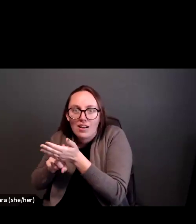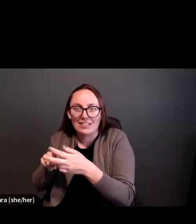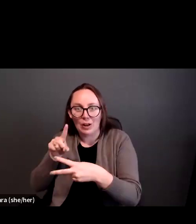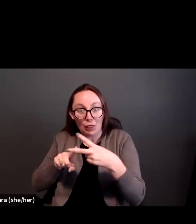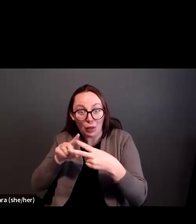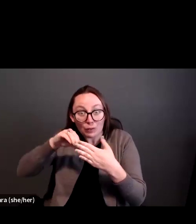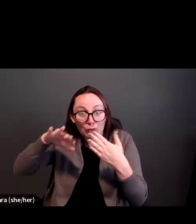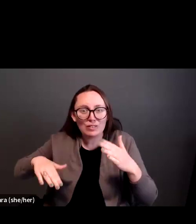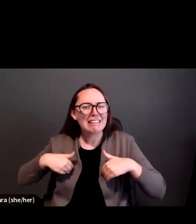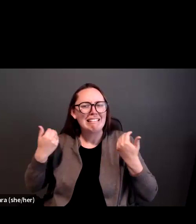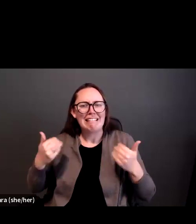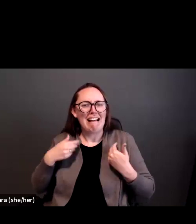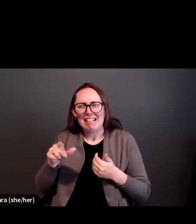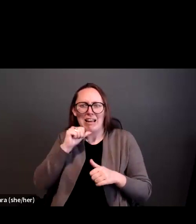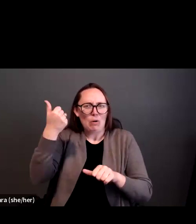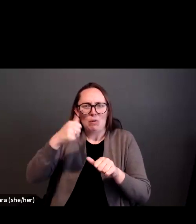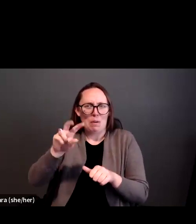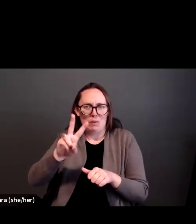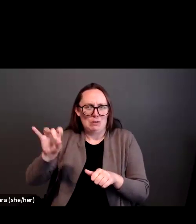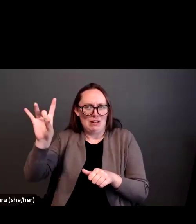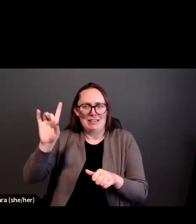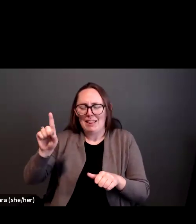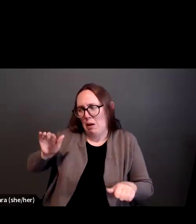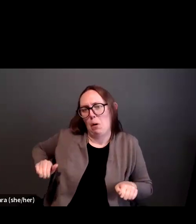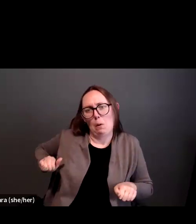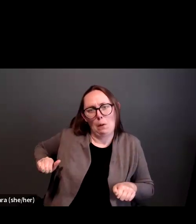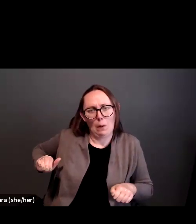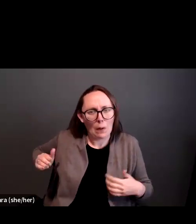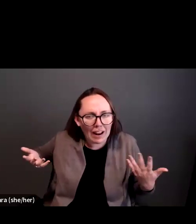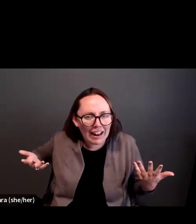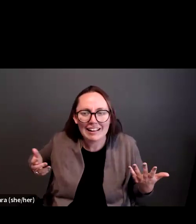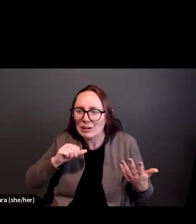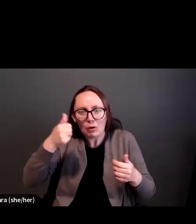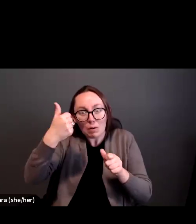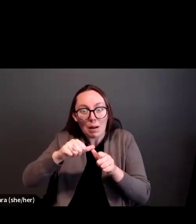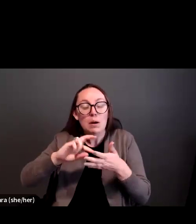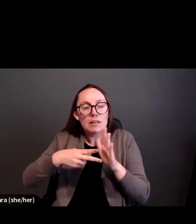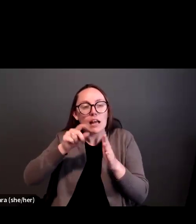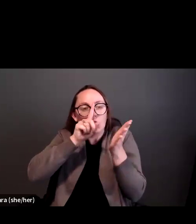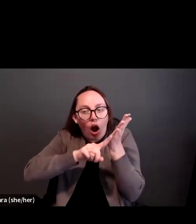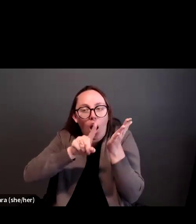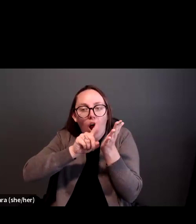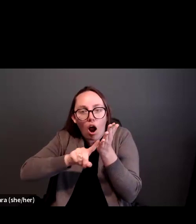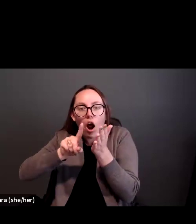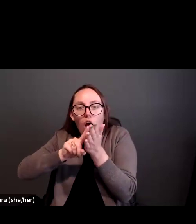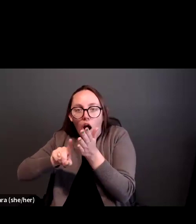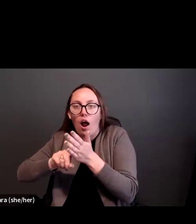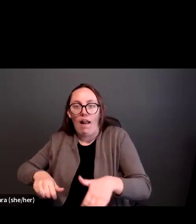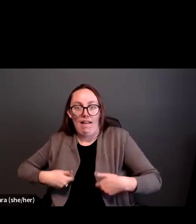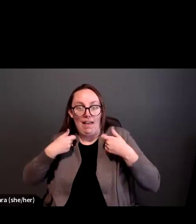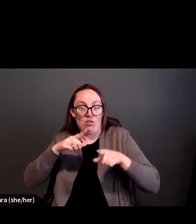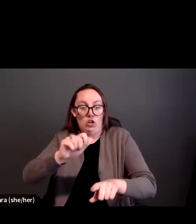very young, right? They were but small children. And honestly, I'll say for this one, Cartland and I were